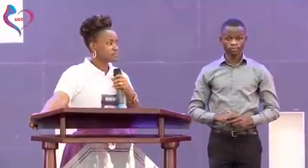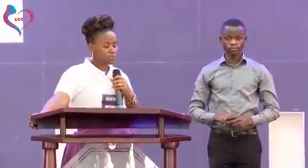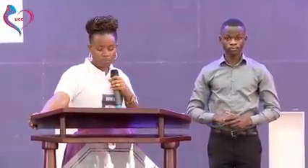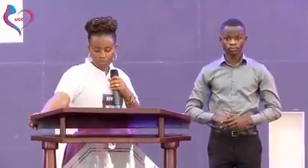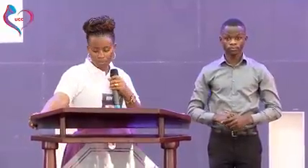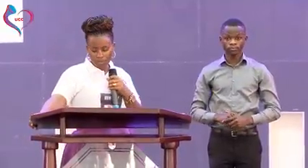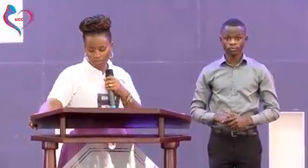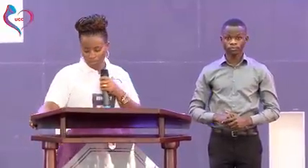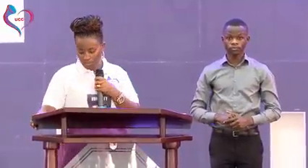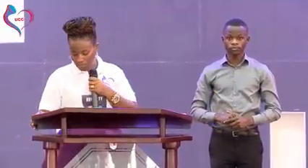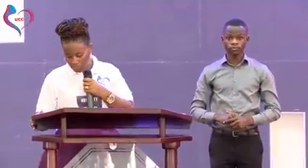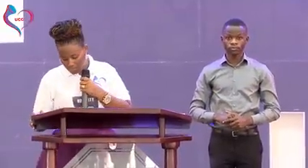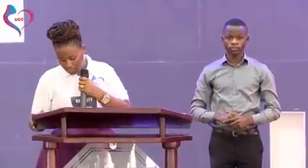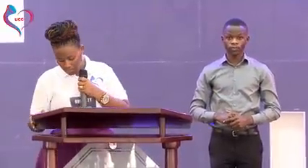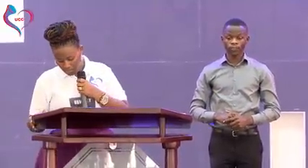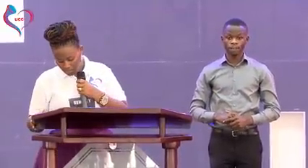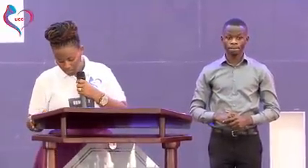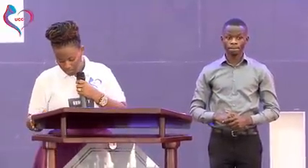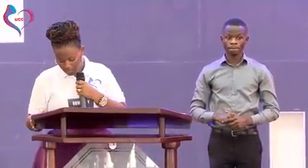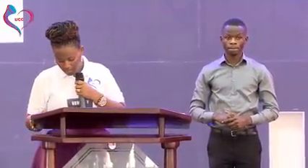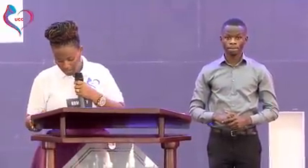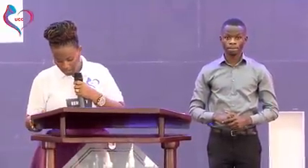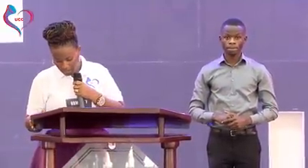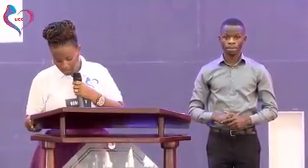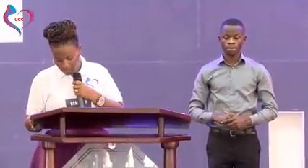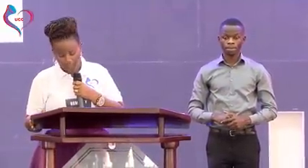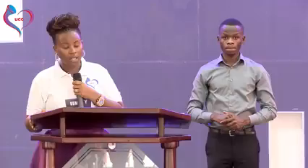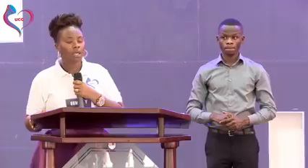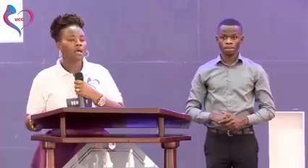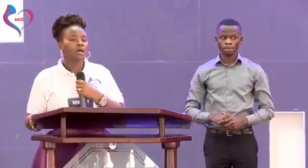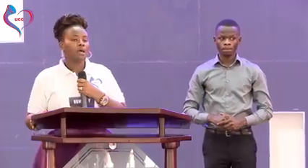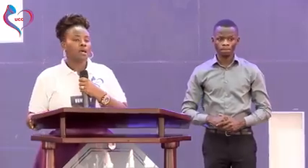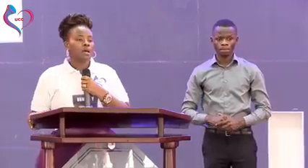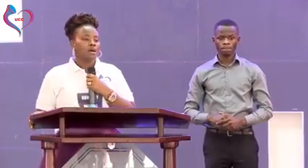Abatali wansi wa mateka na abali wansi wa mateka ga Kristo.